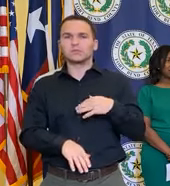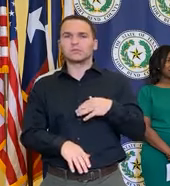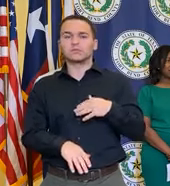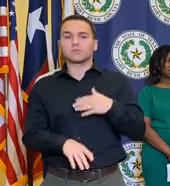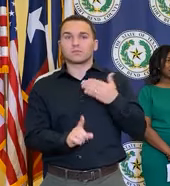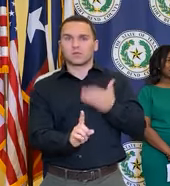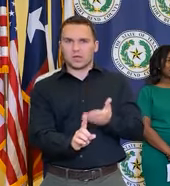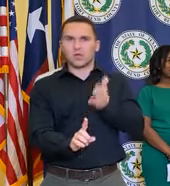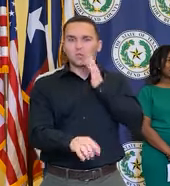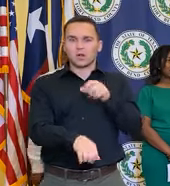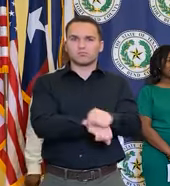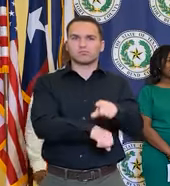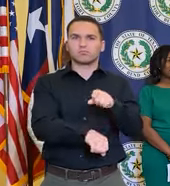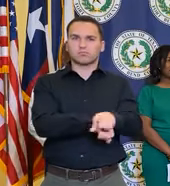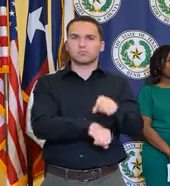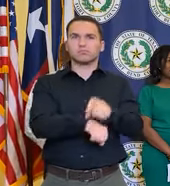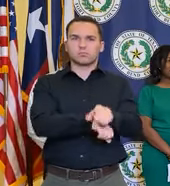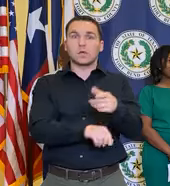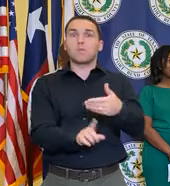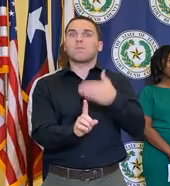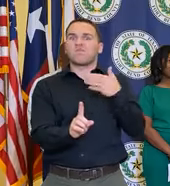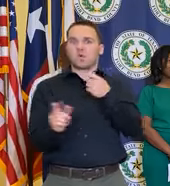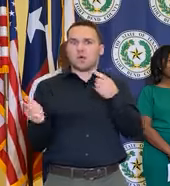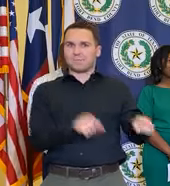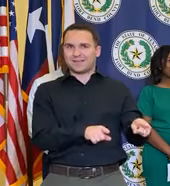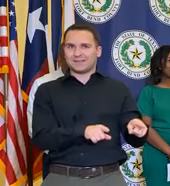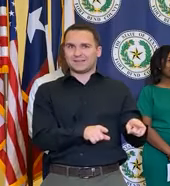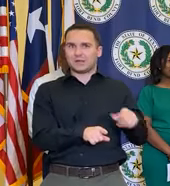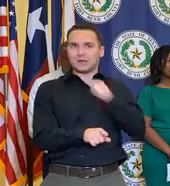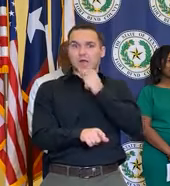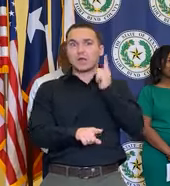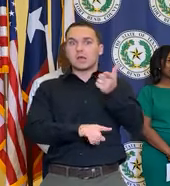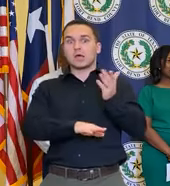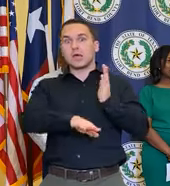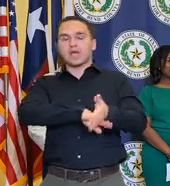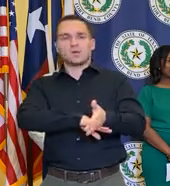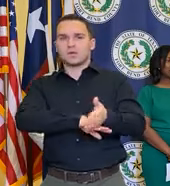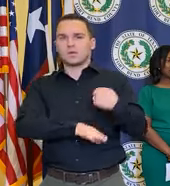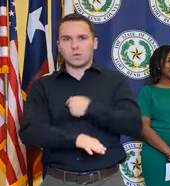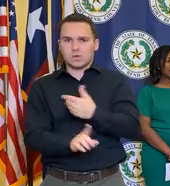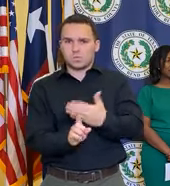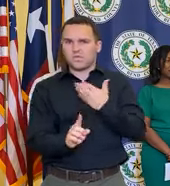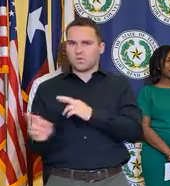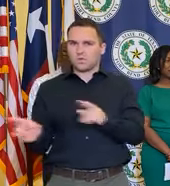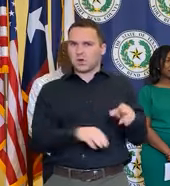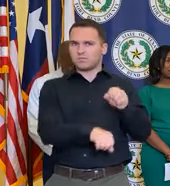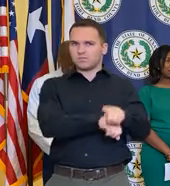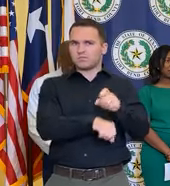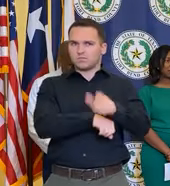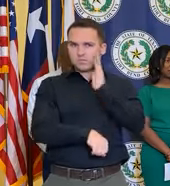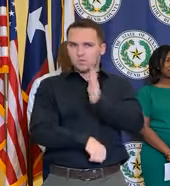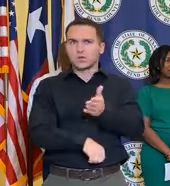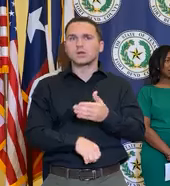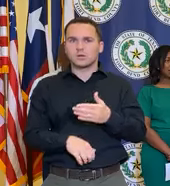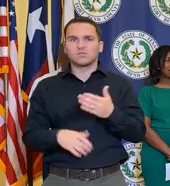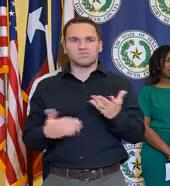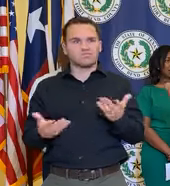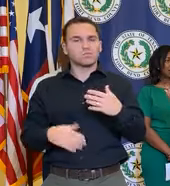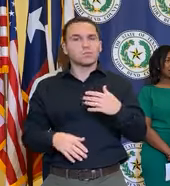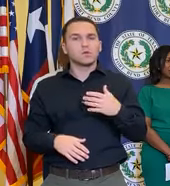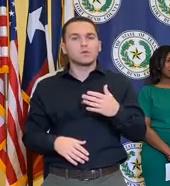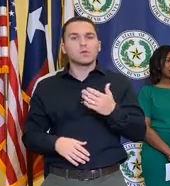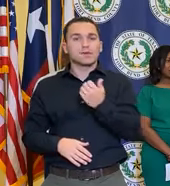We push out information before this app. So now it is even got better with the app, and all the information, anything coming